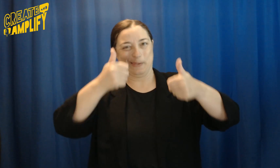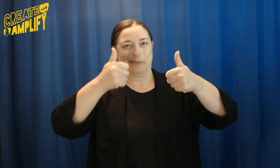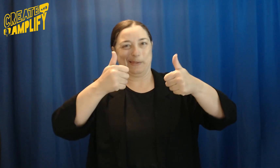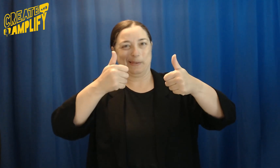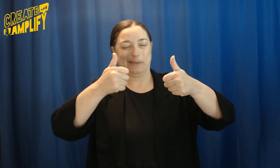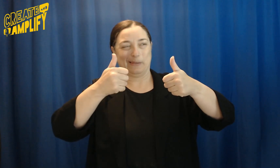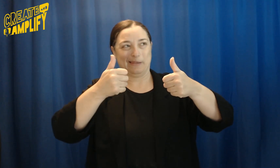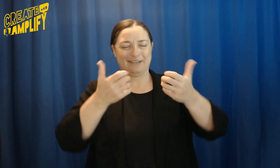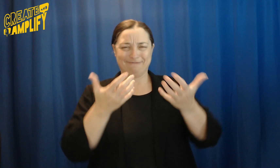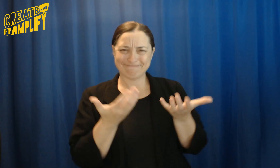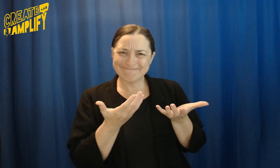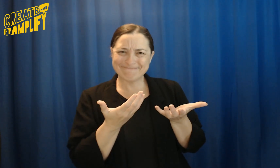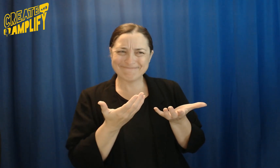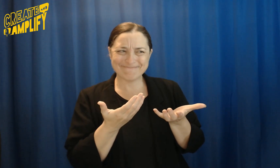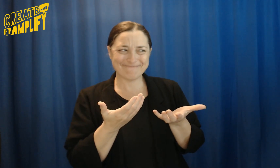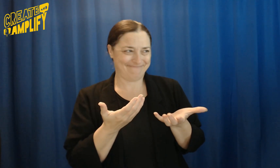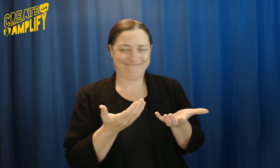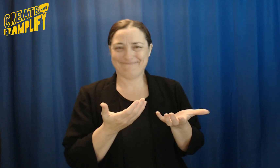I mean, that's a load of horse poo.